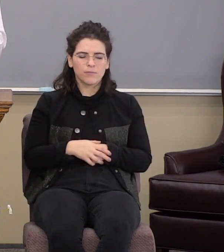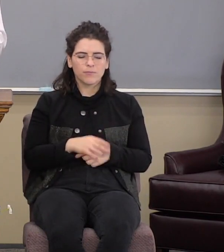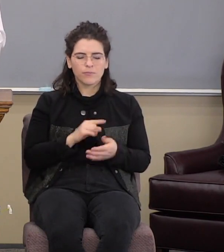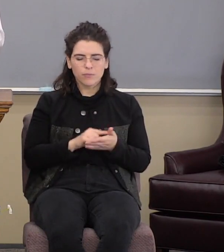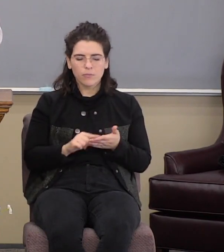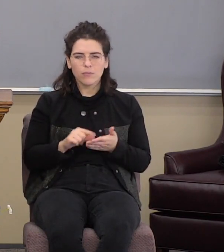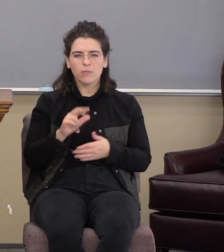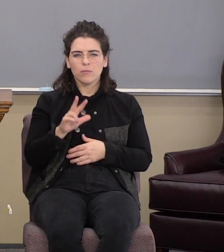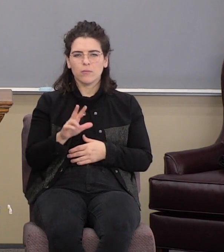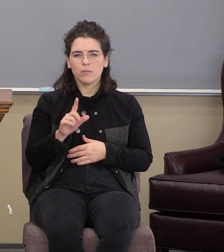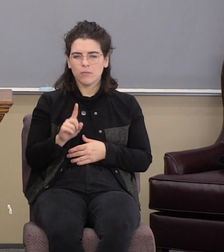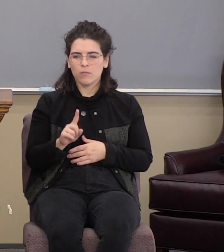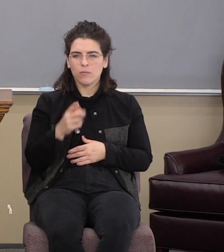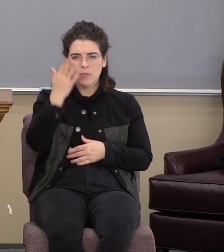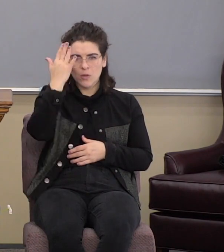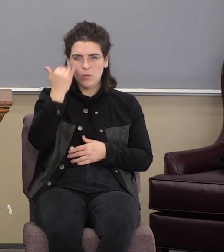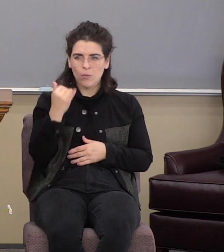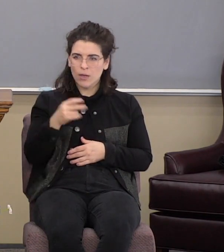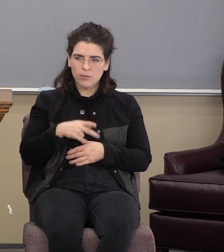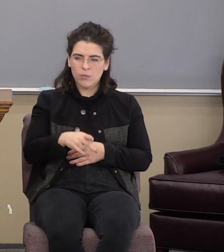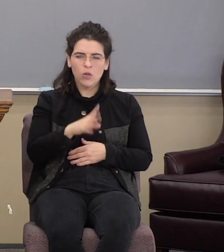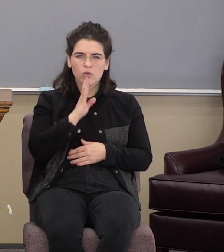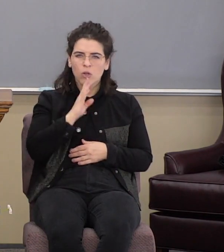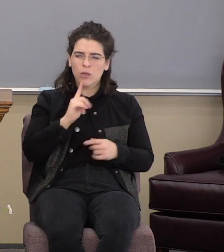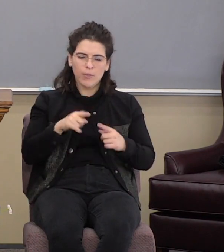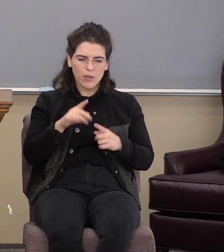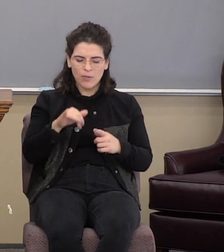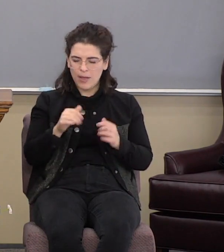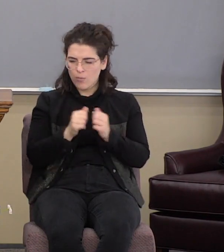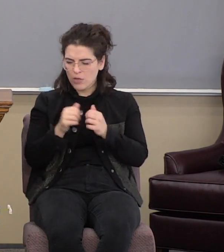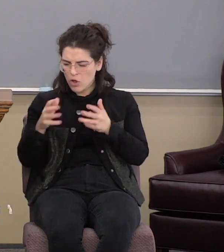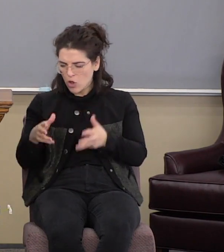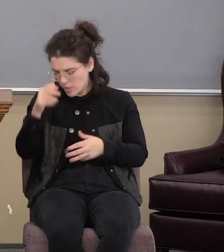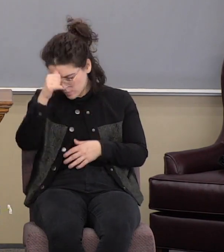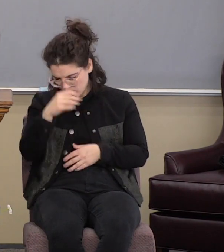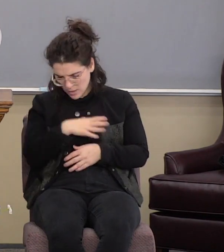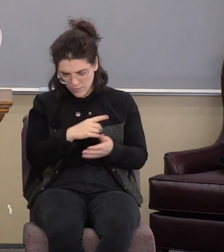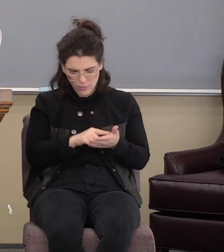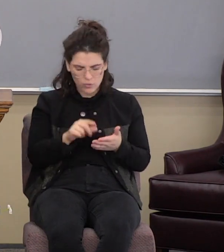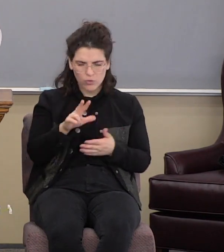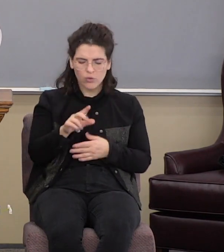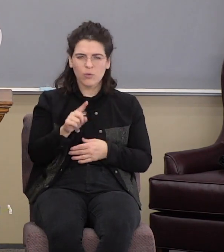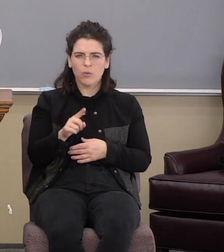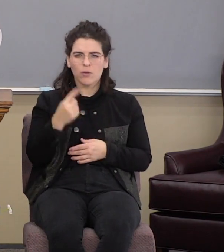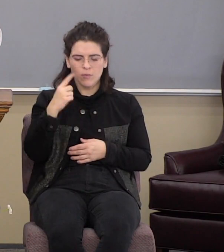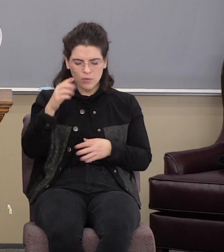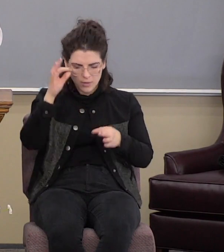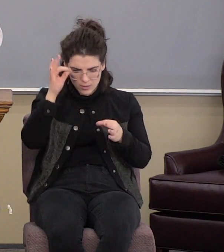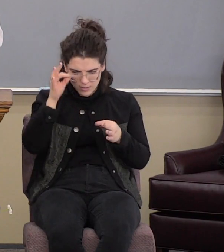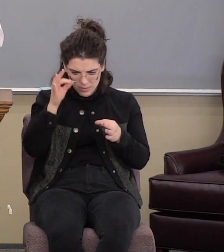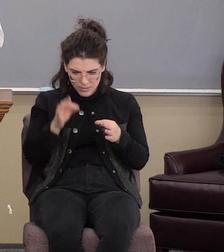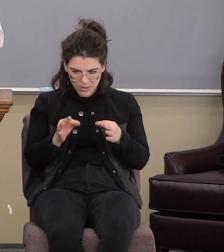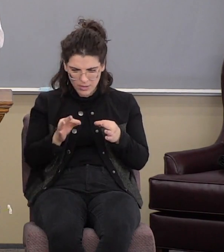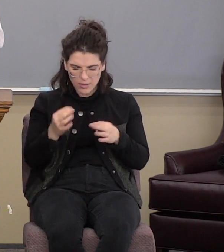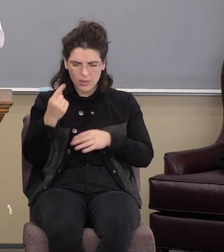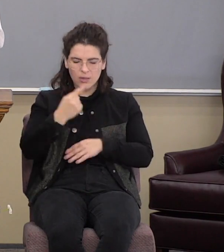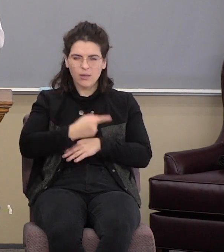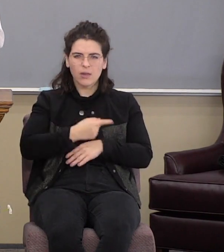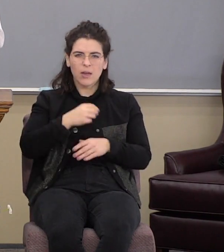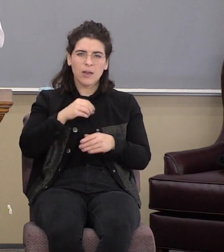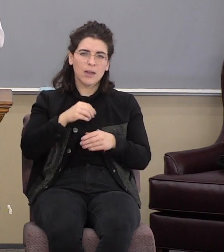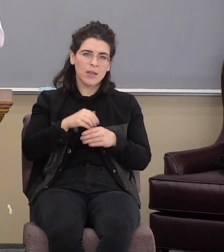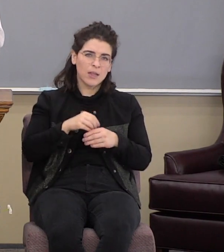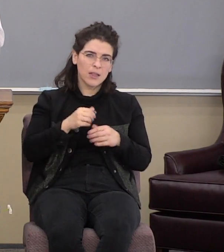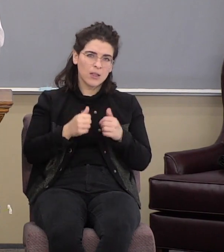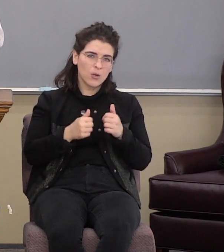Verse 31. Why is Paul bringing that up in dealing with a lost man? Verse 31. Because he hath appointed a day in the